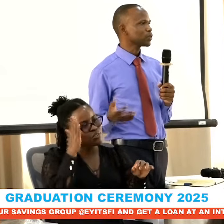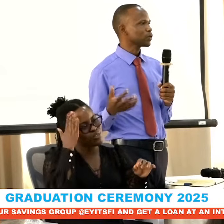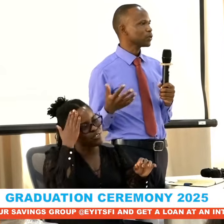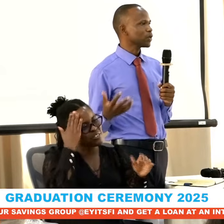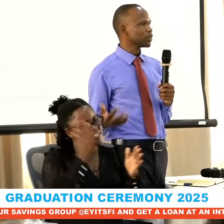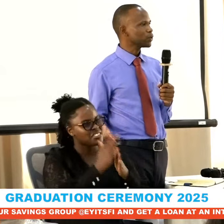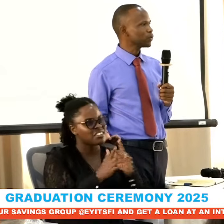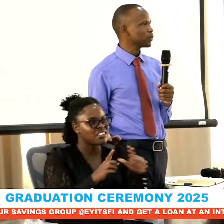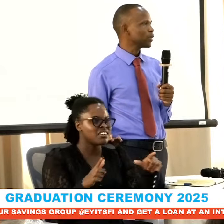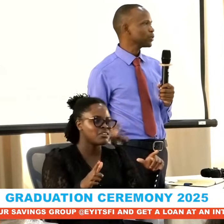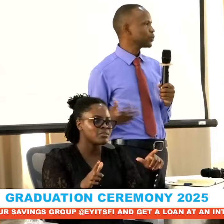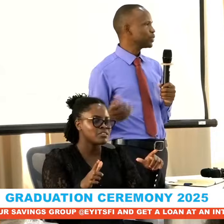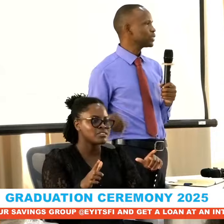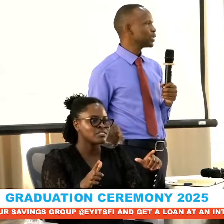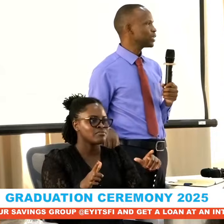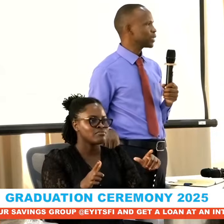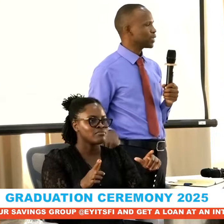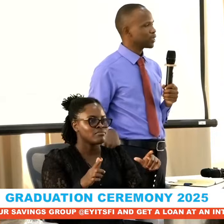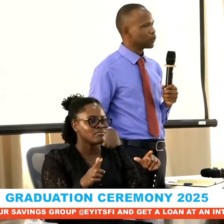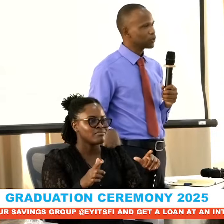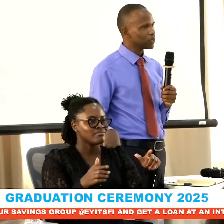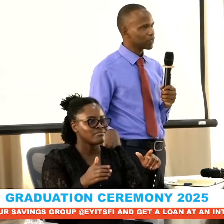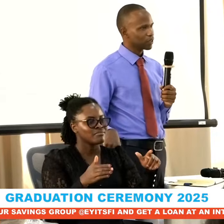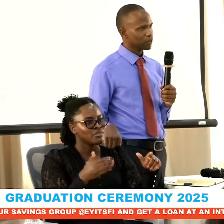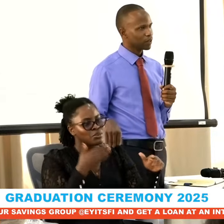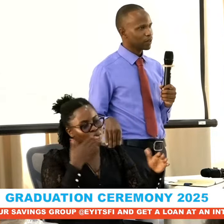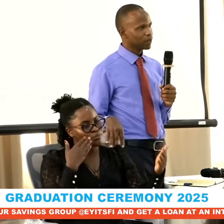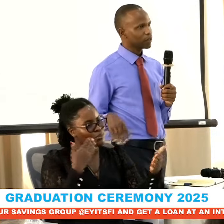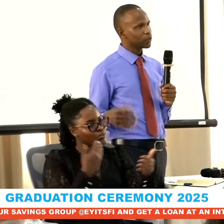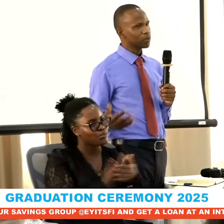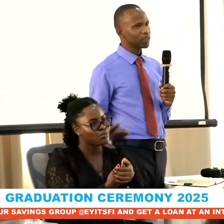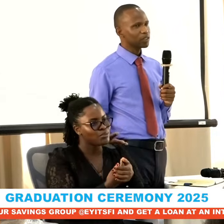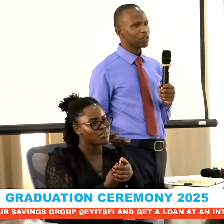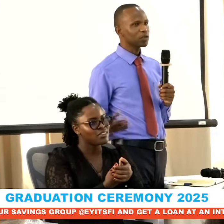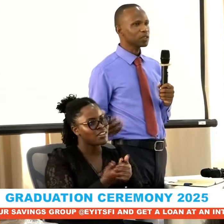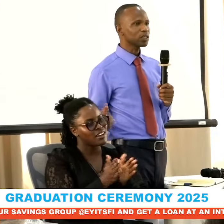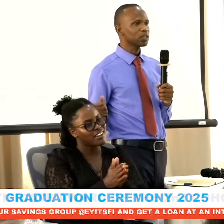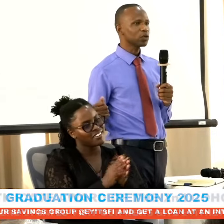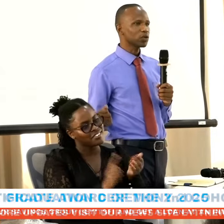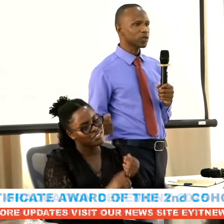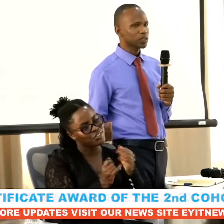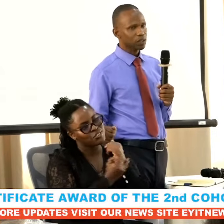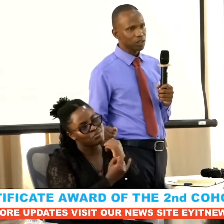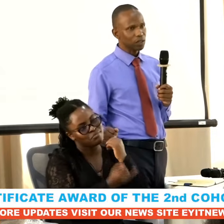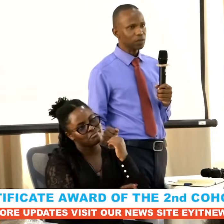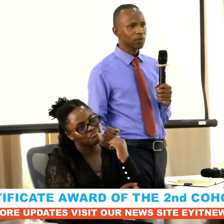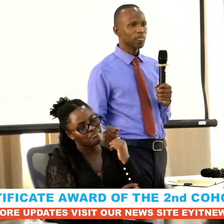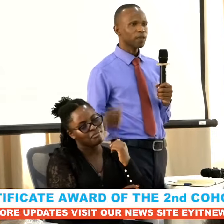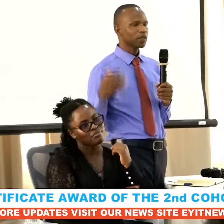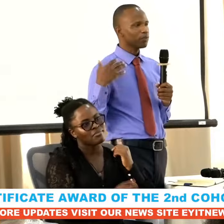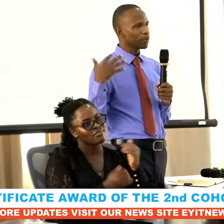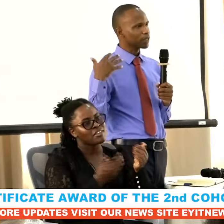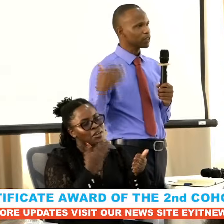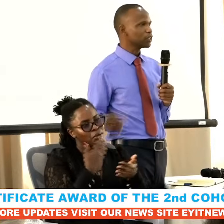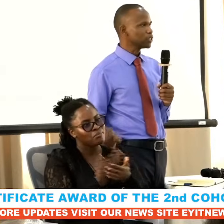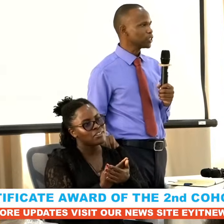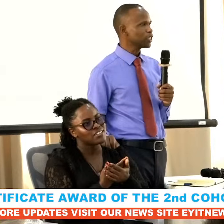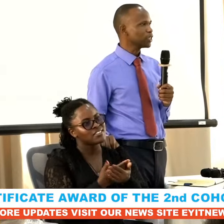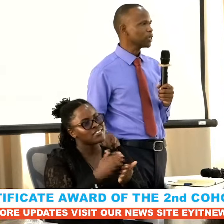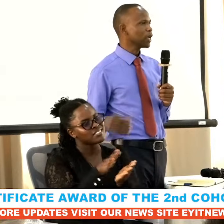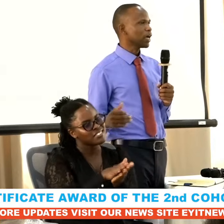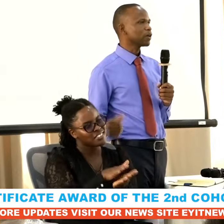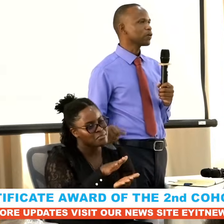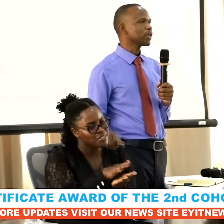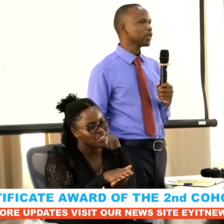nurse or you are a doctor, you'll be selling like a hot cake. So please, don't sit on your skill, keep